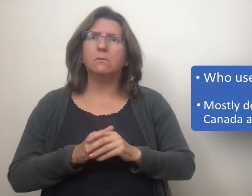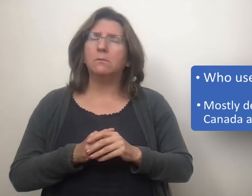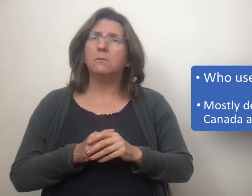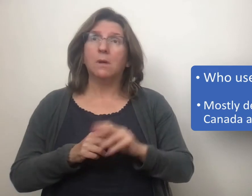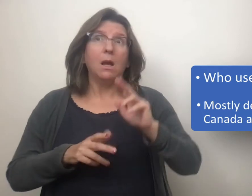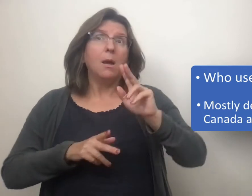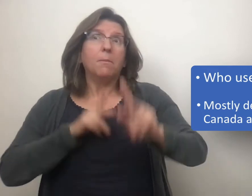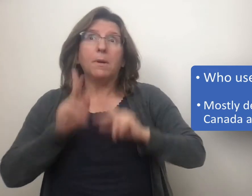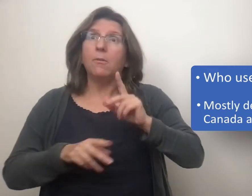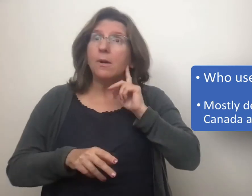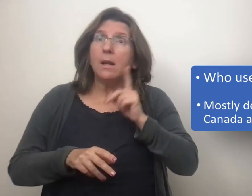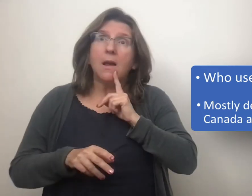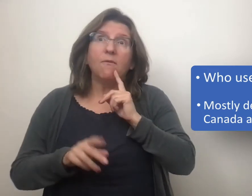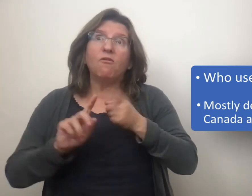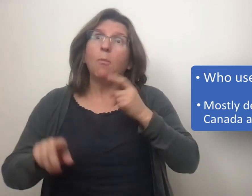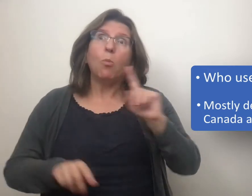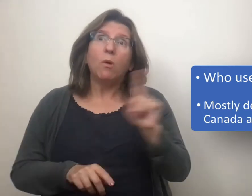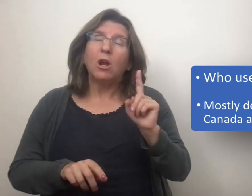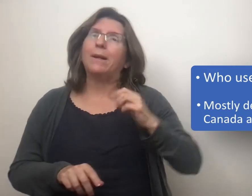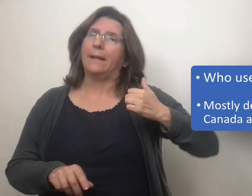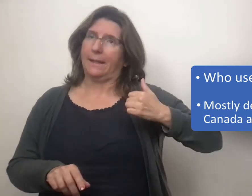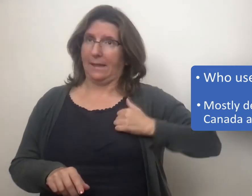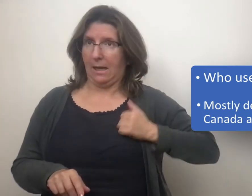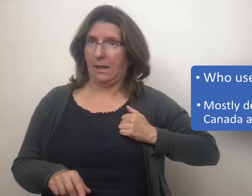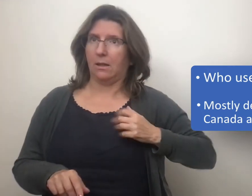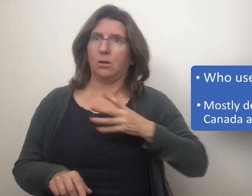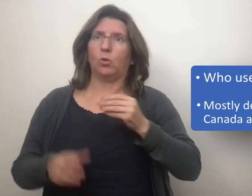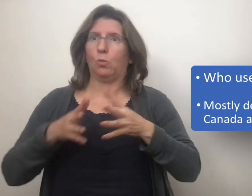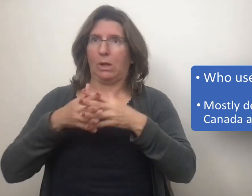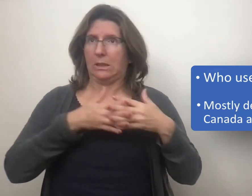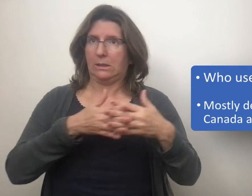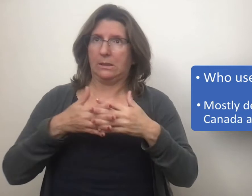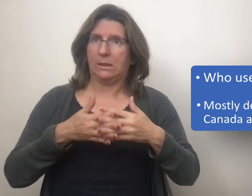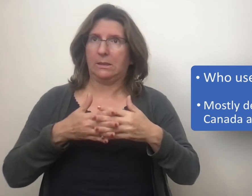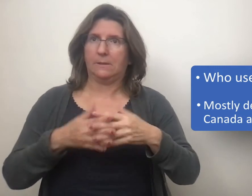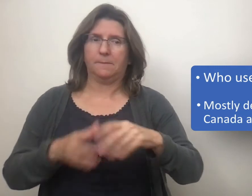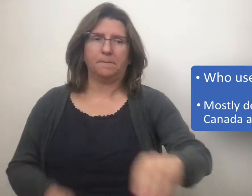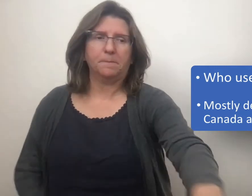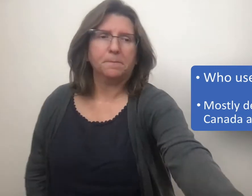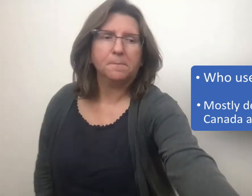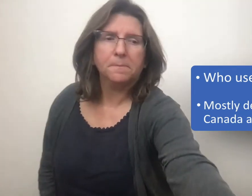American Sign Language is used primarily in Canada and the US.